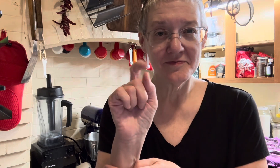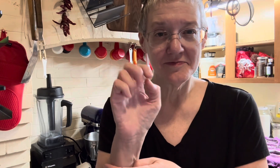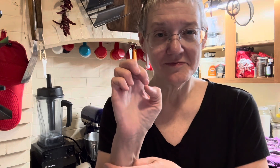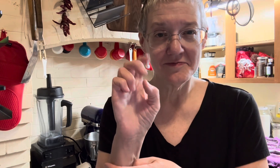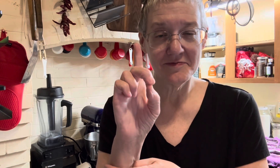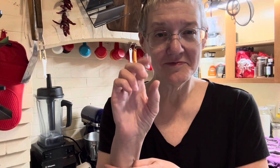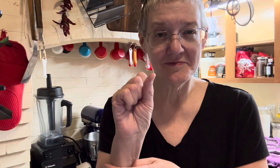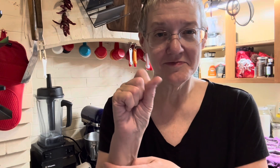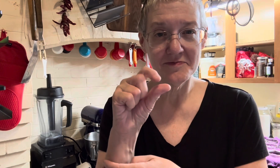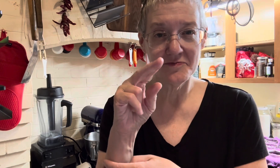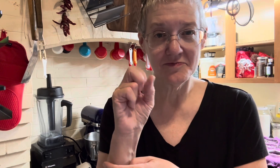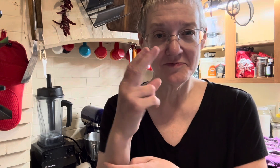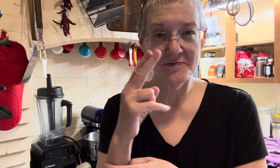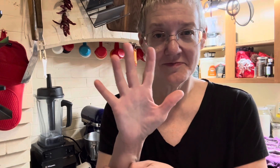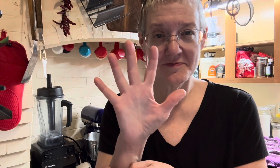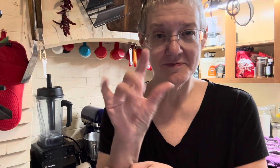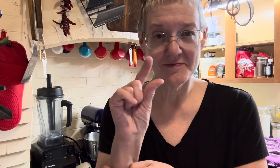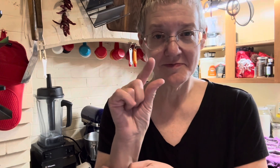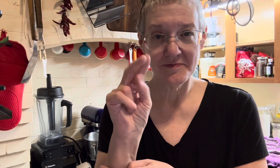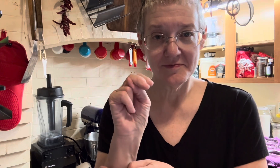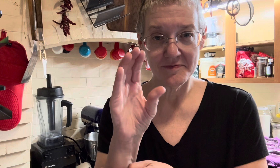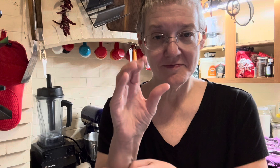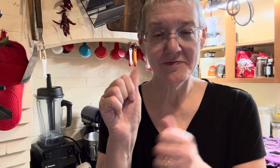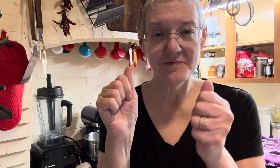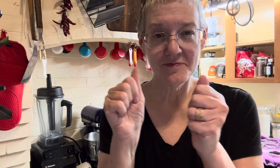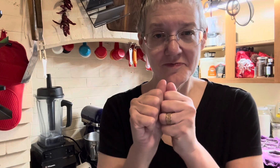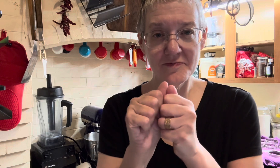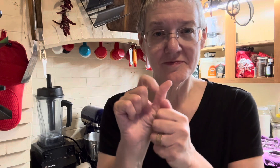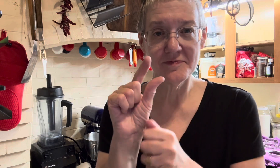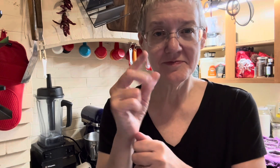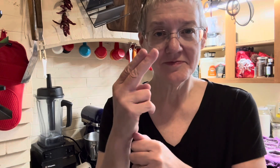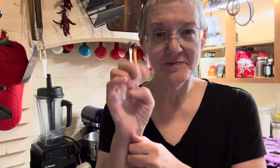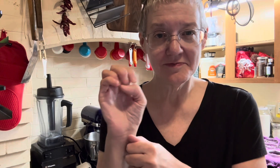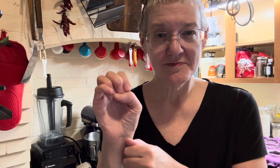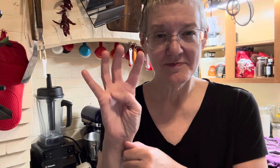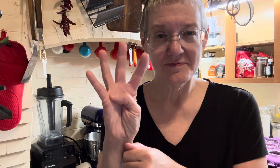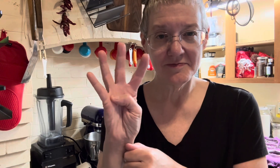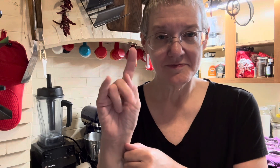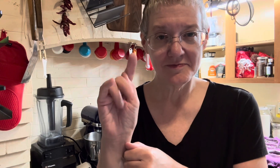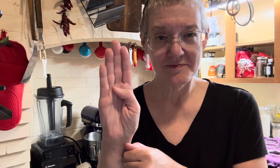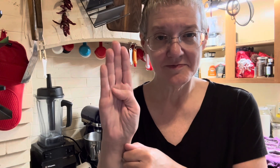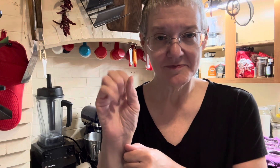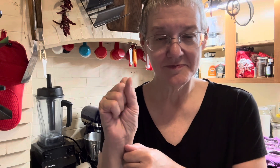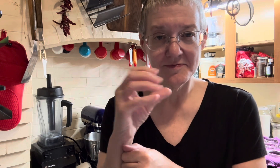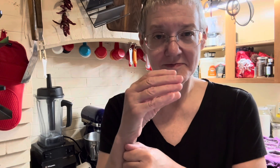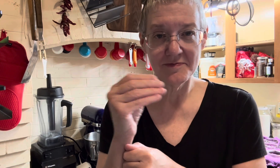of roasted squash, which is 5 grams of net carbs, with 4 cups of